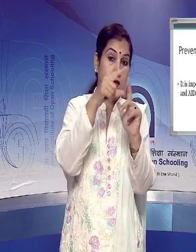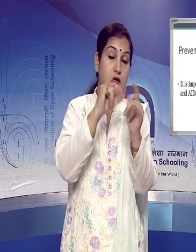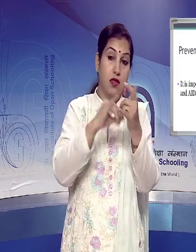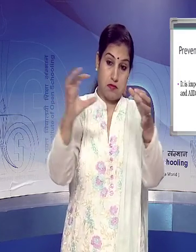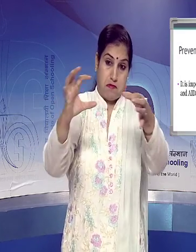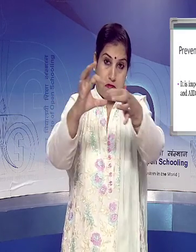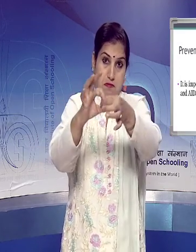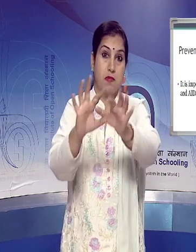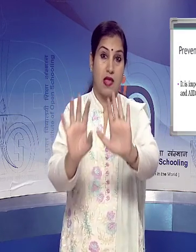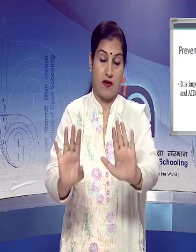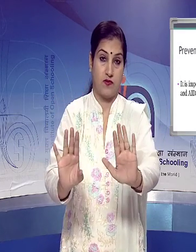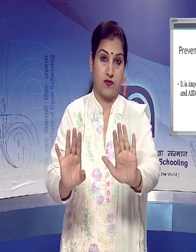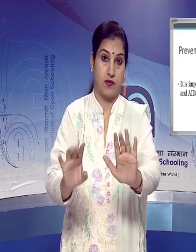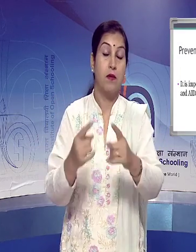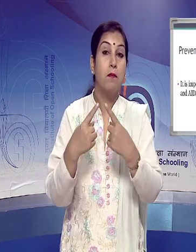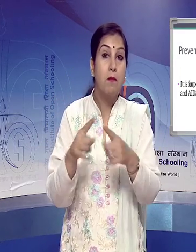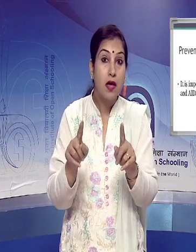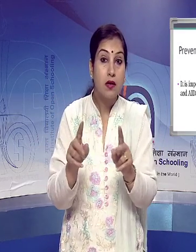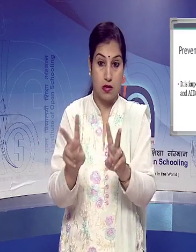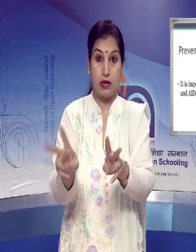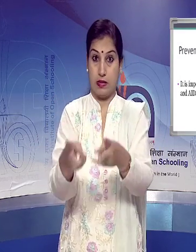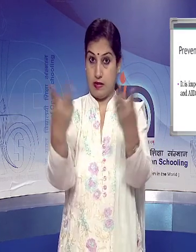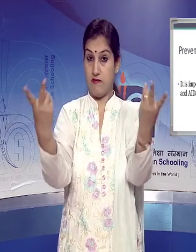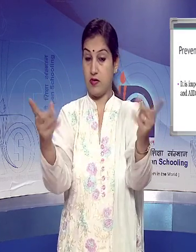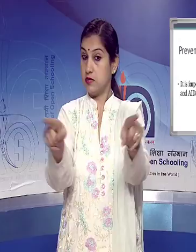terms, but not the same.